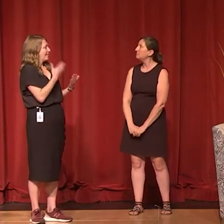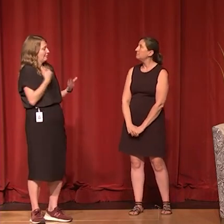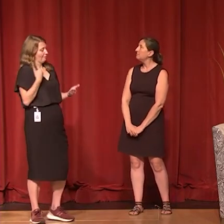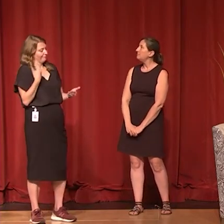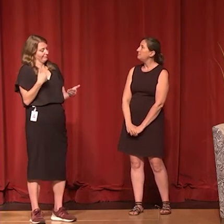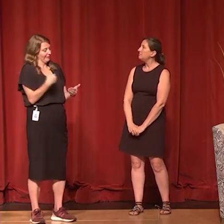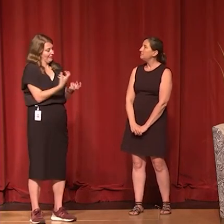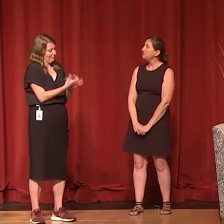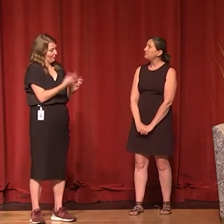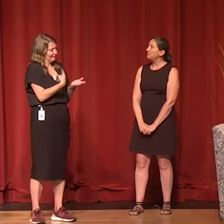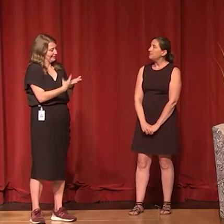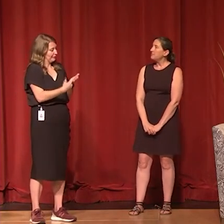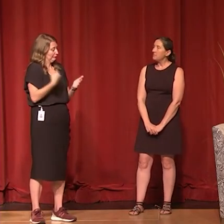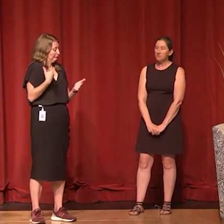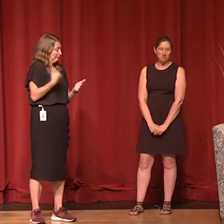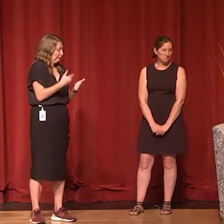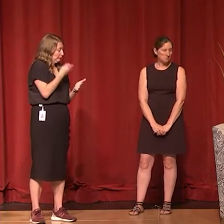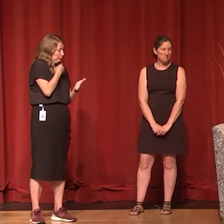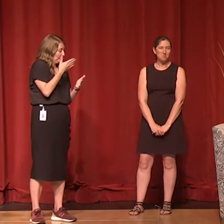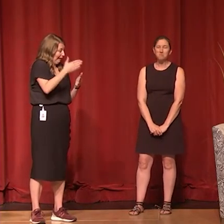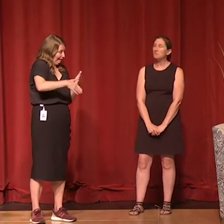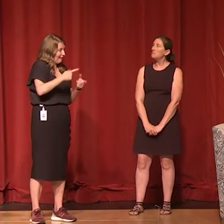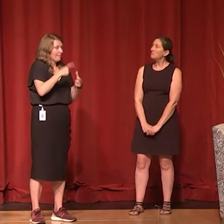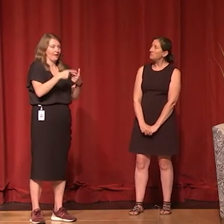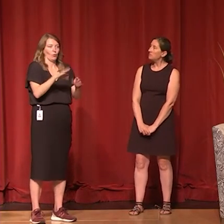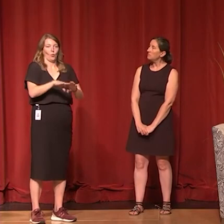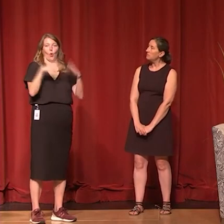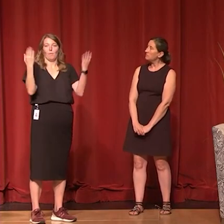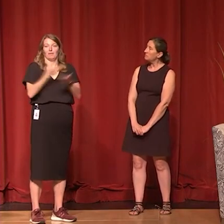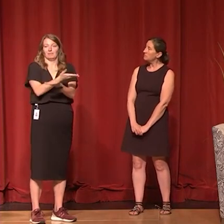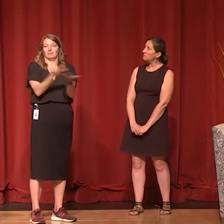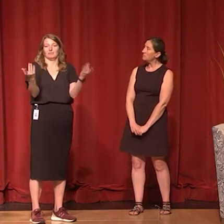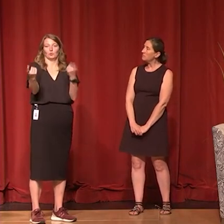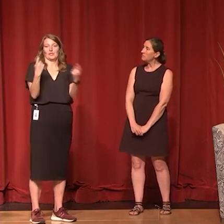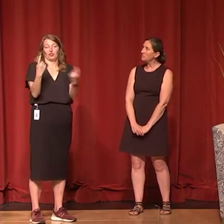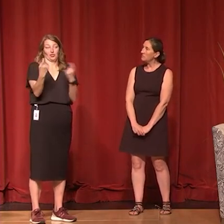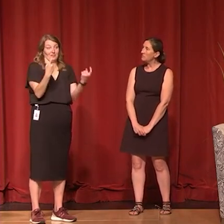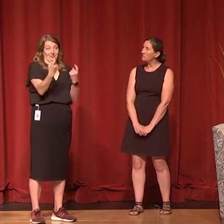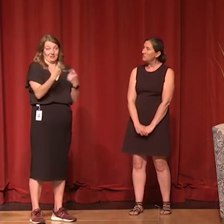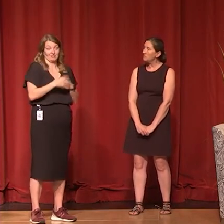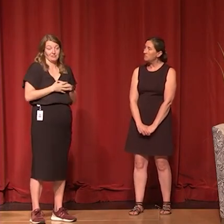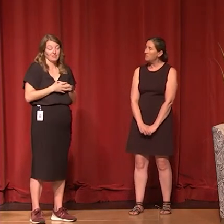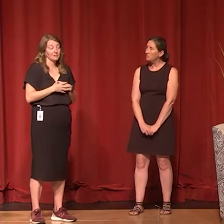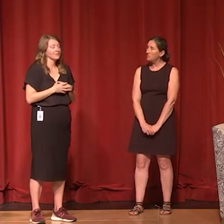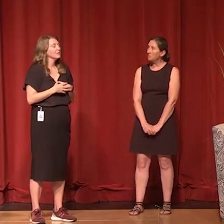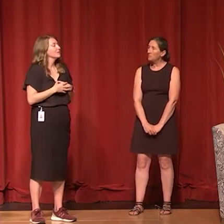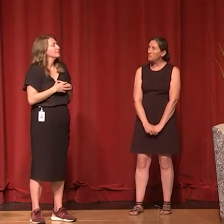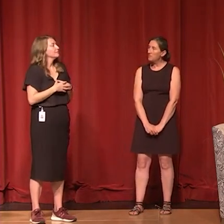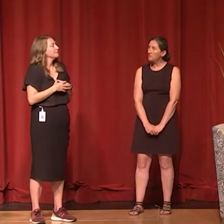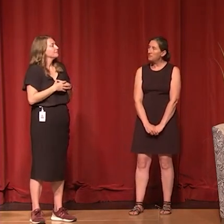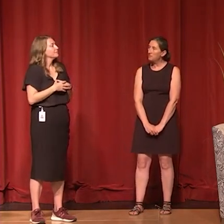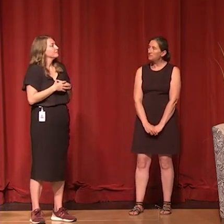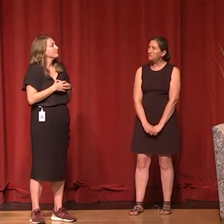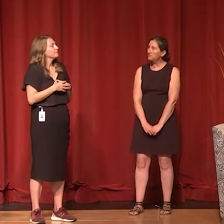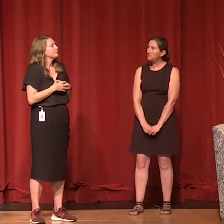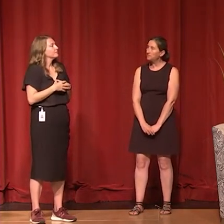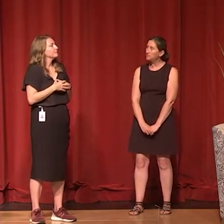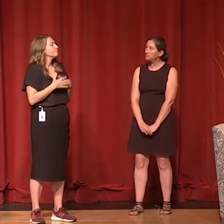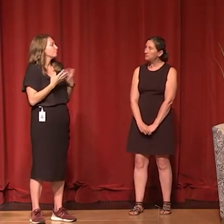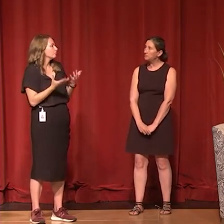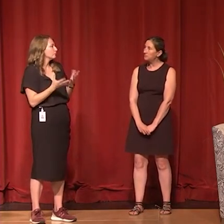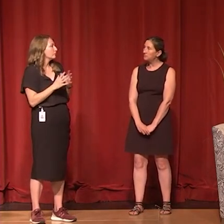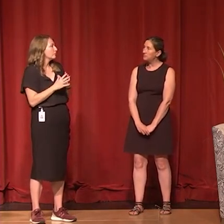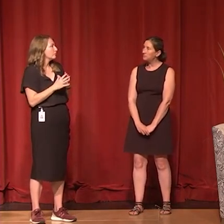panel discussion. We're going to open things up to all of you in terms of questions from the audience.